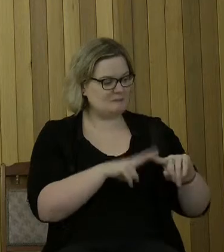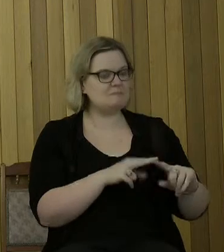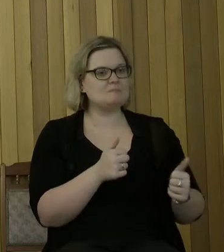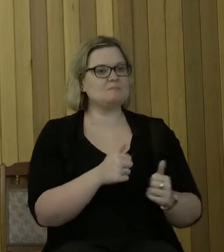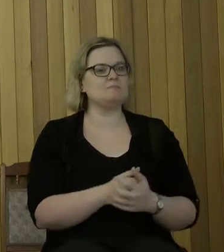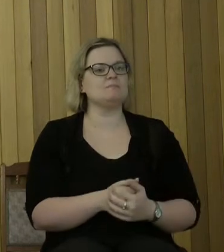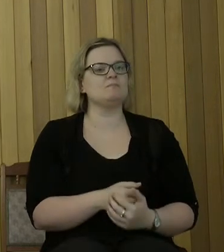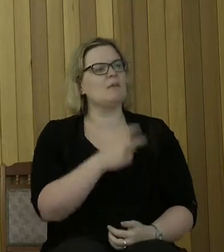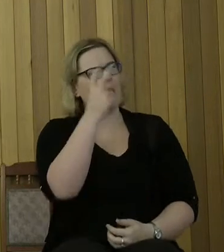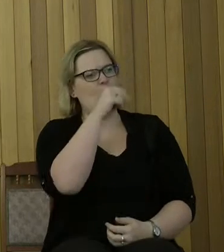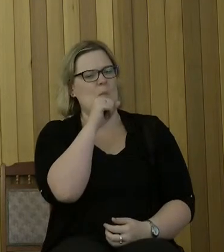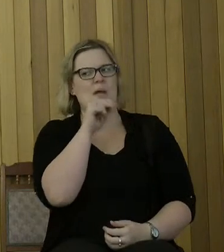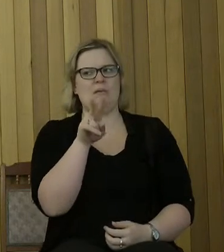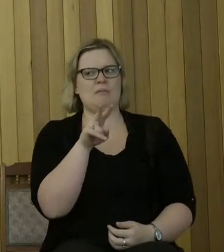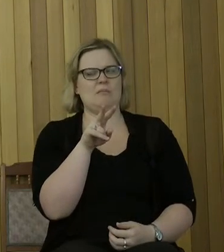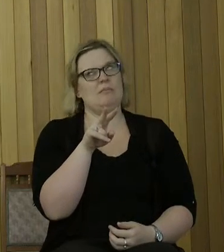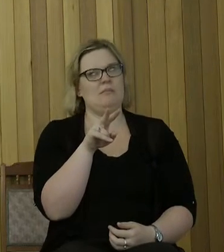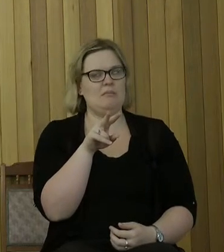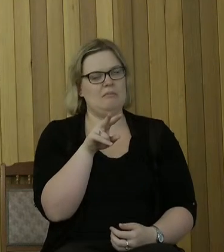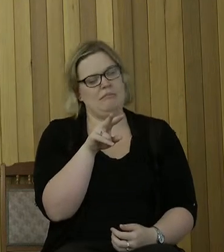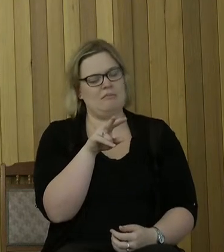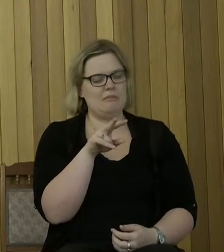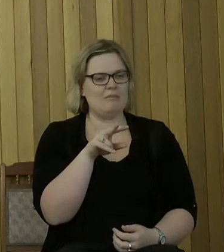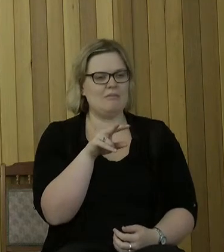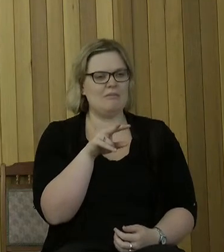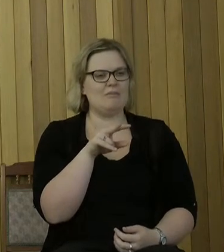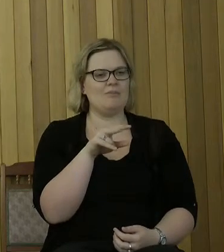And the older man just looked at him and